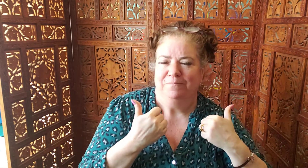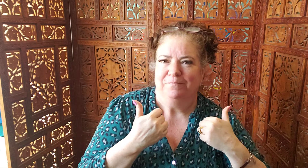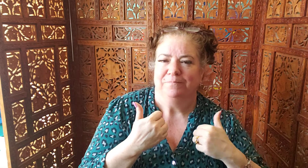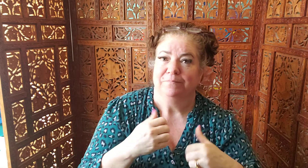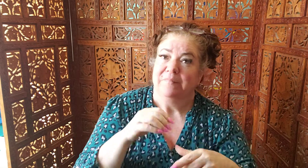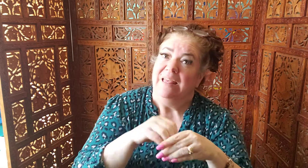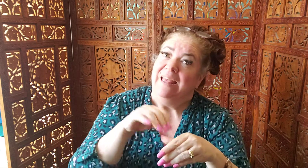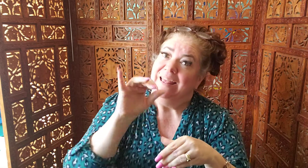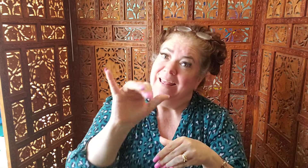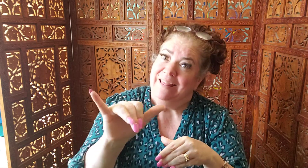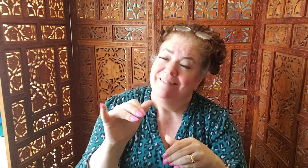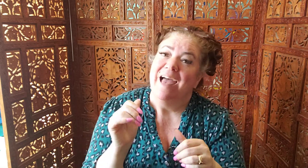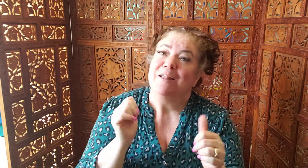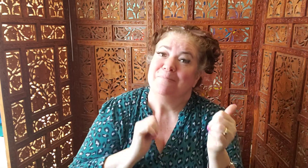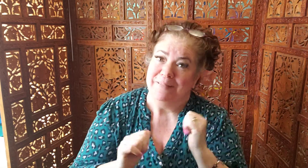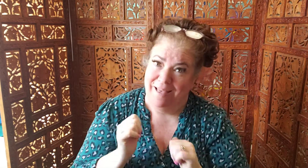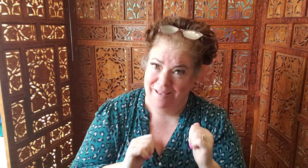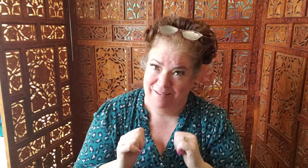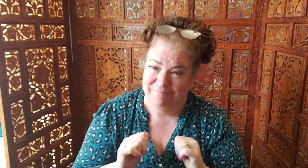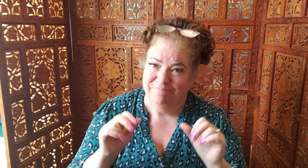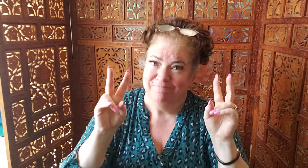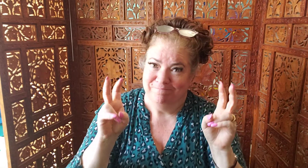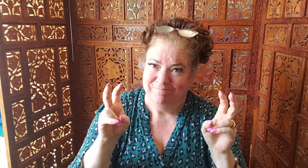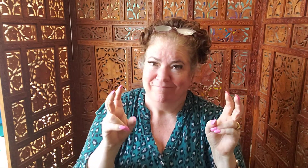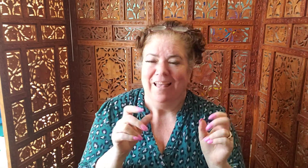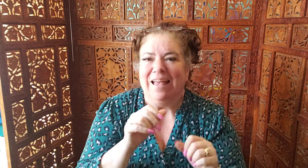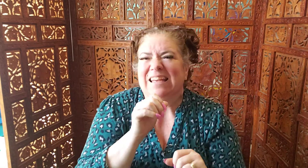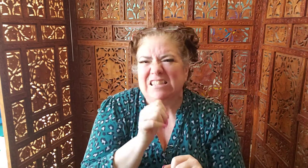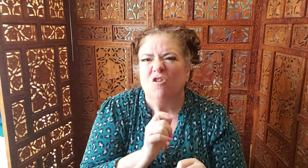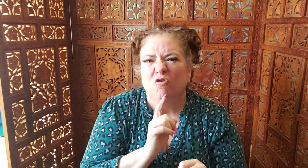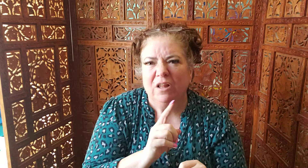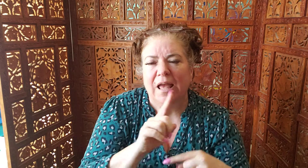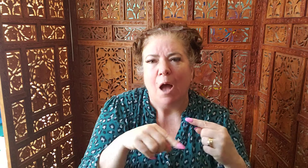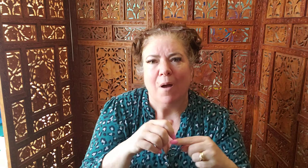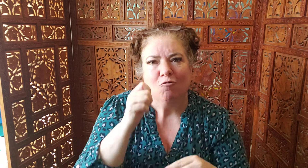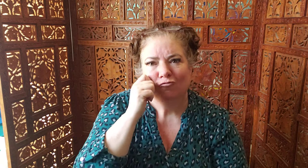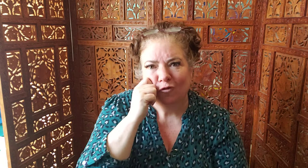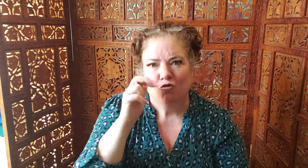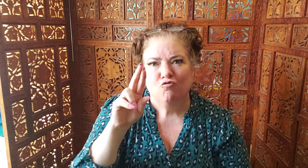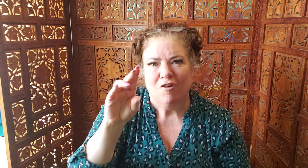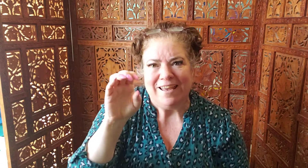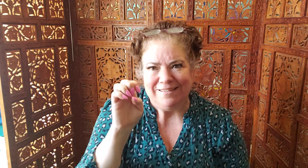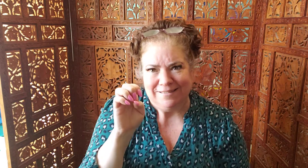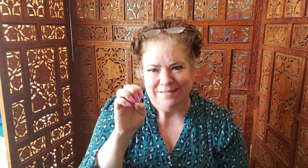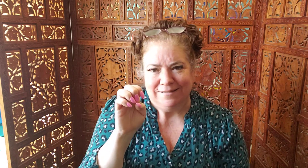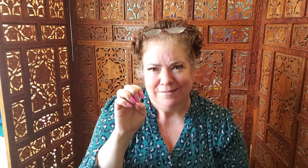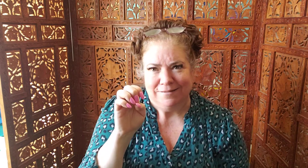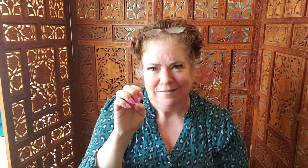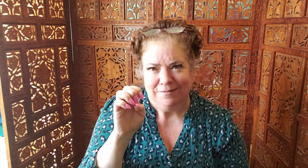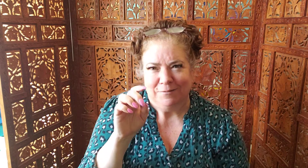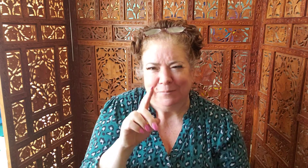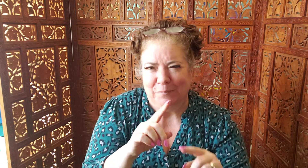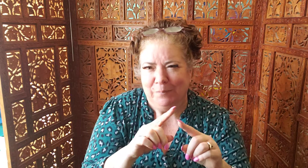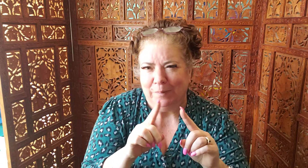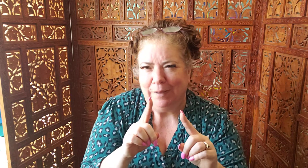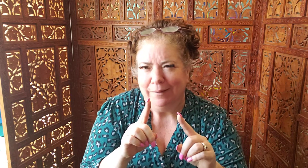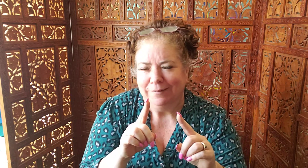white, it's not about race in some situations, and then all about race when white audiences go to see Lion King.